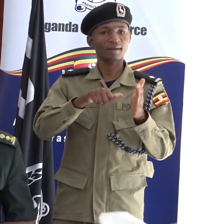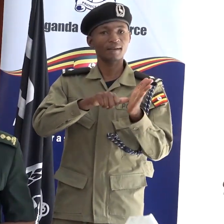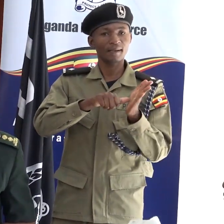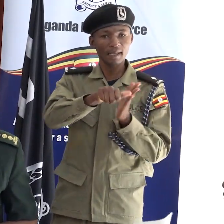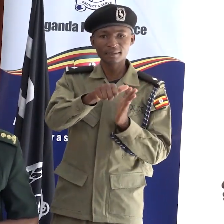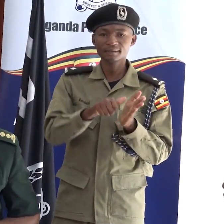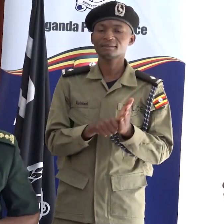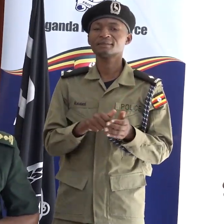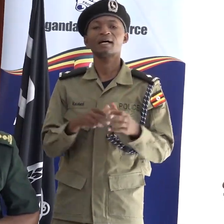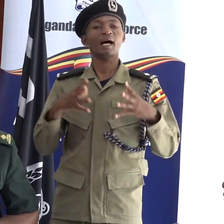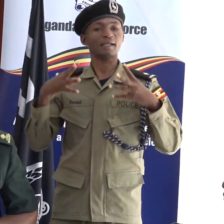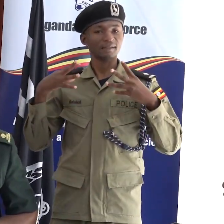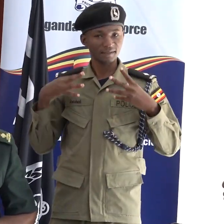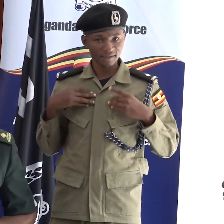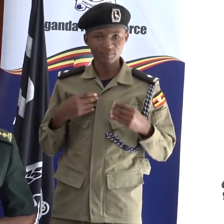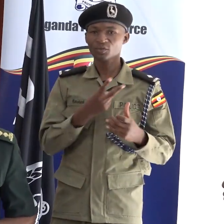for eligible Ugandans,